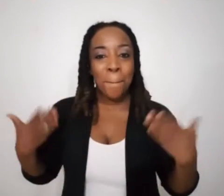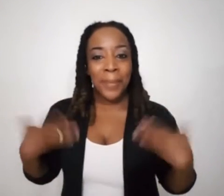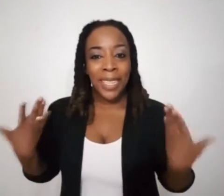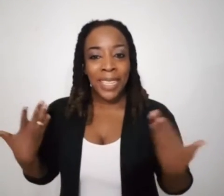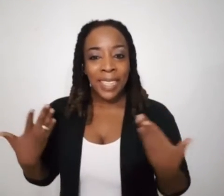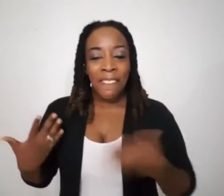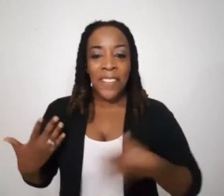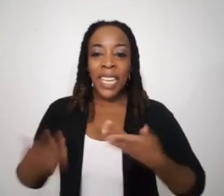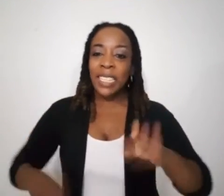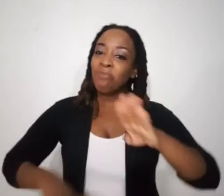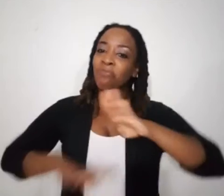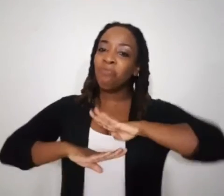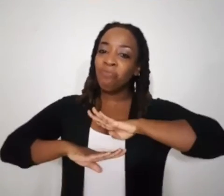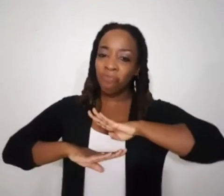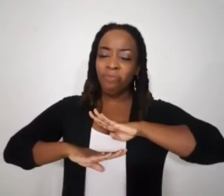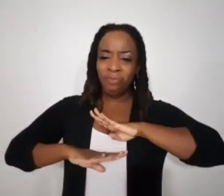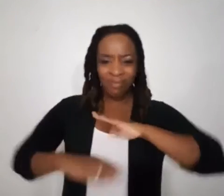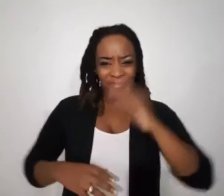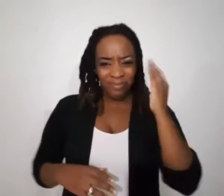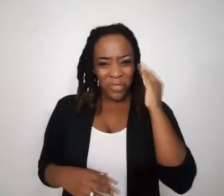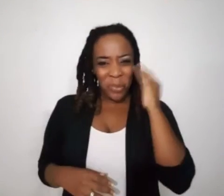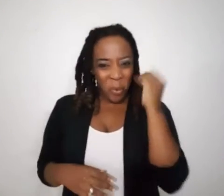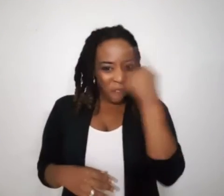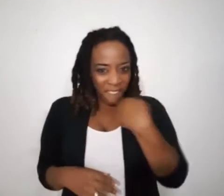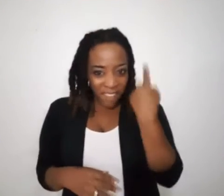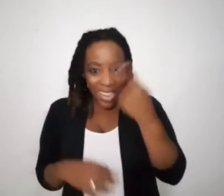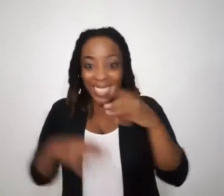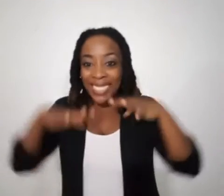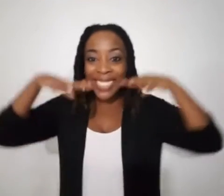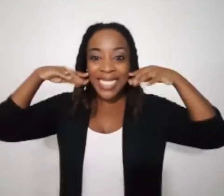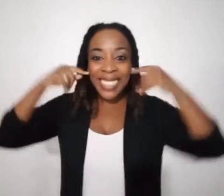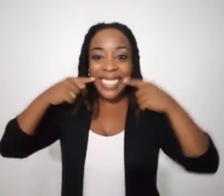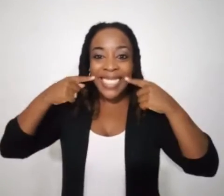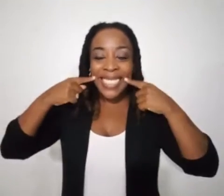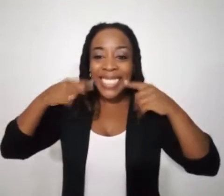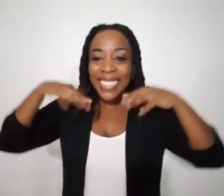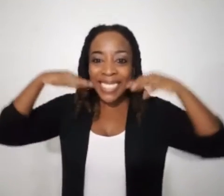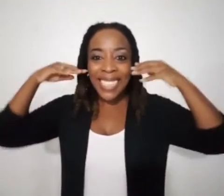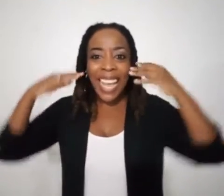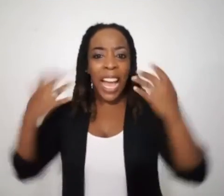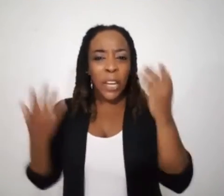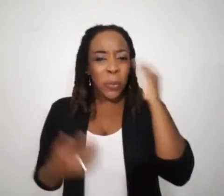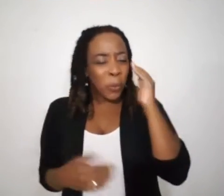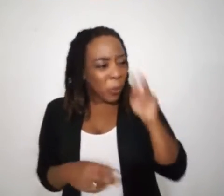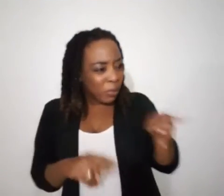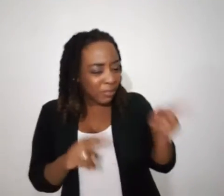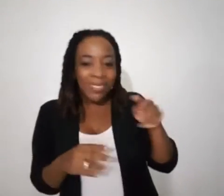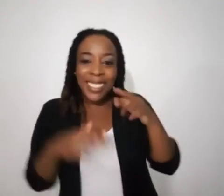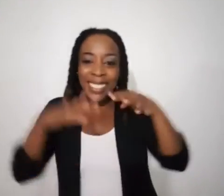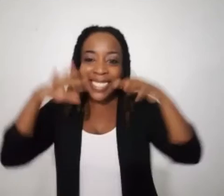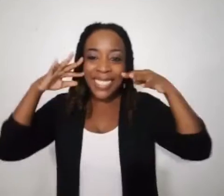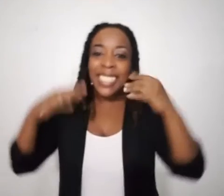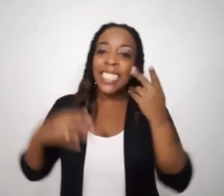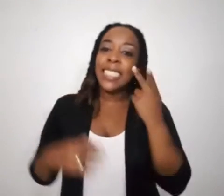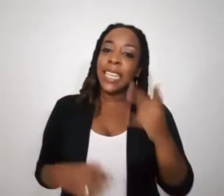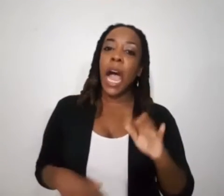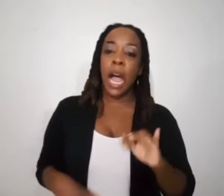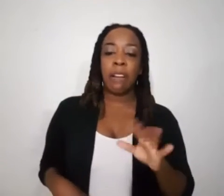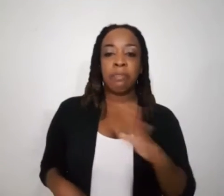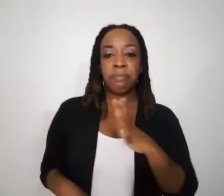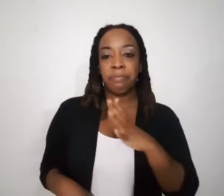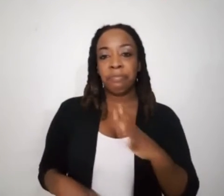good about things. They're happy, they're smiling, they're contented. And that's really what you need to